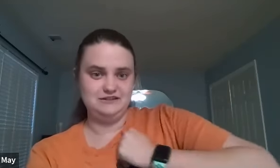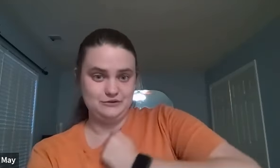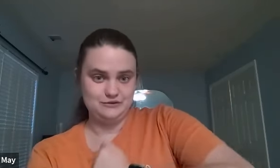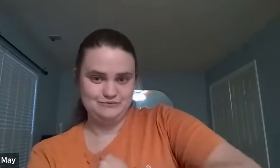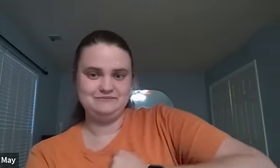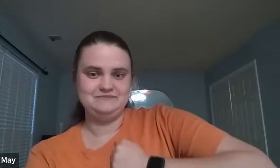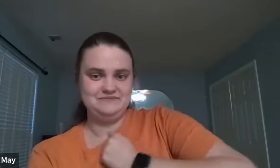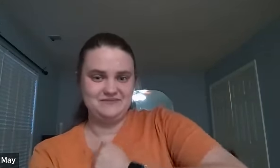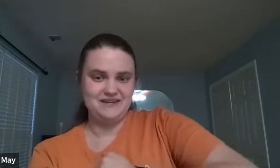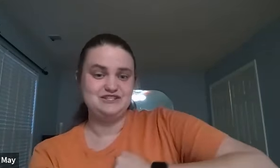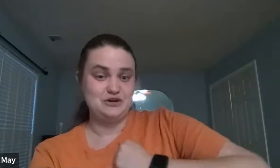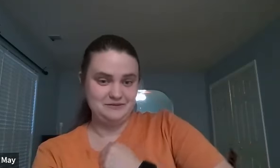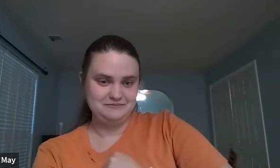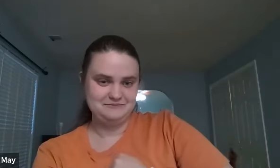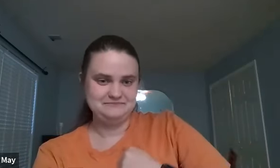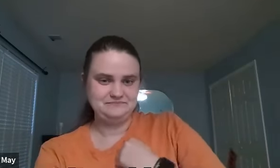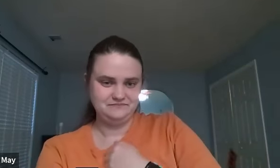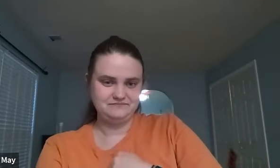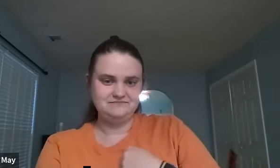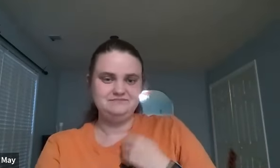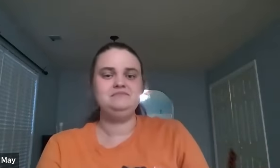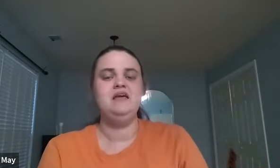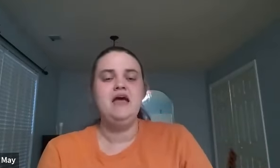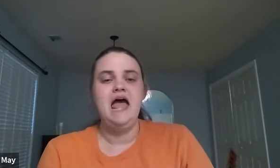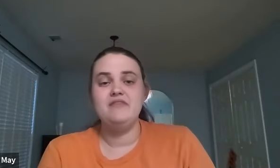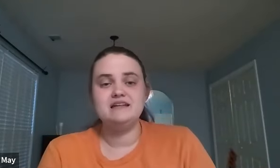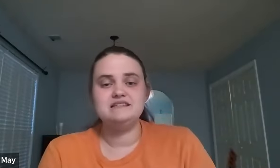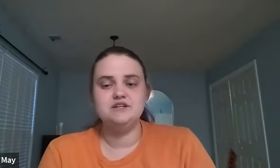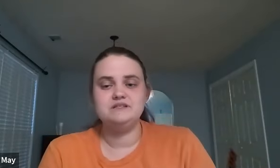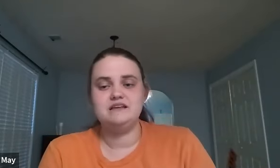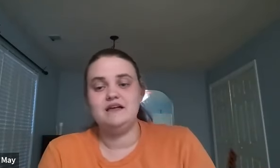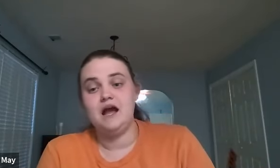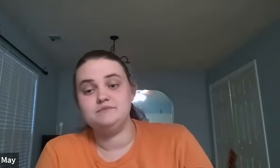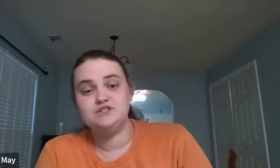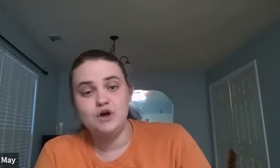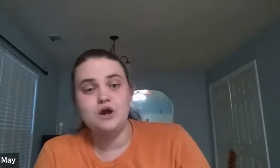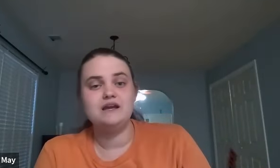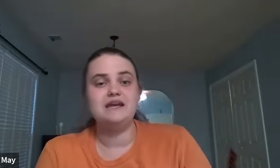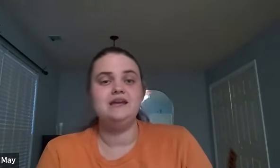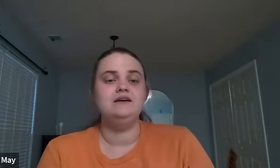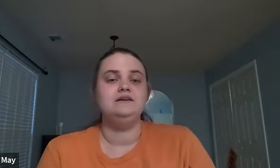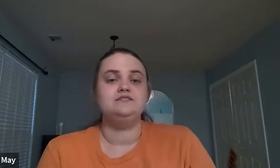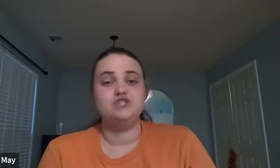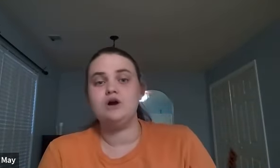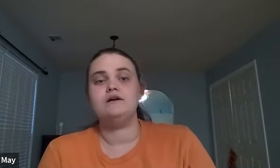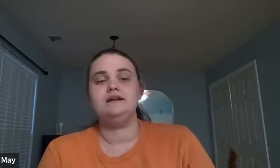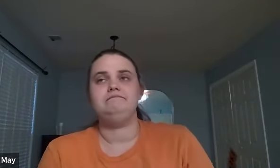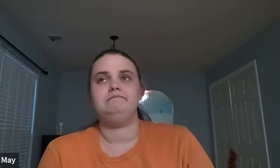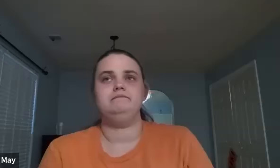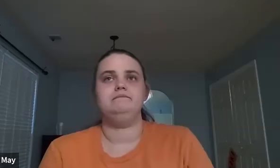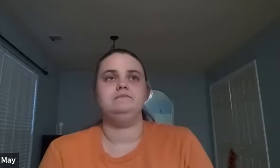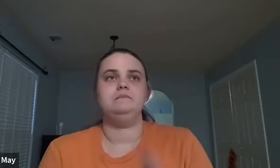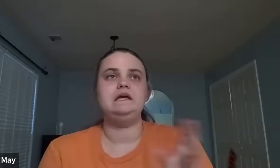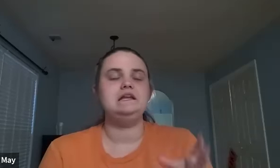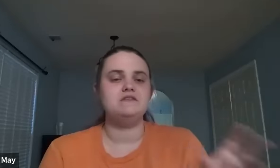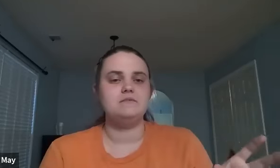closed. Sorry. And that's how you would say like, I'm sorry, sorry, anything about